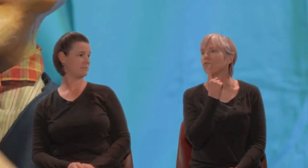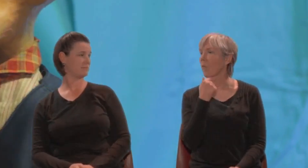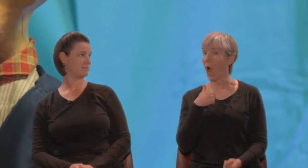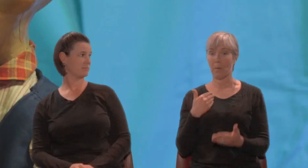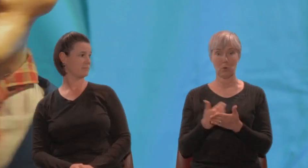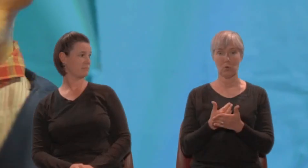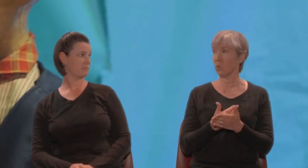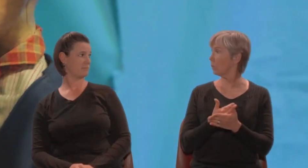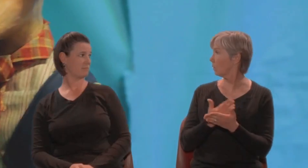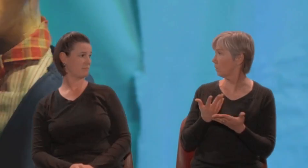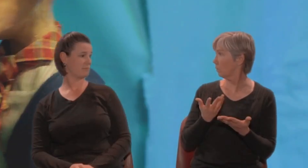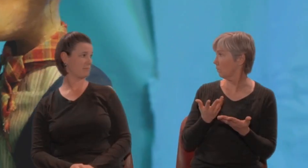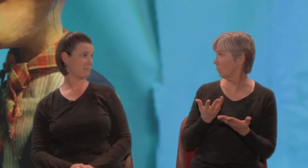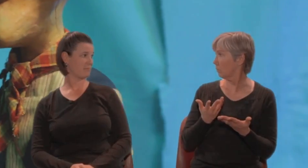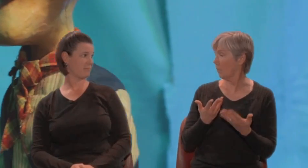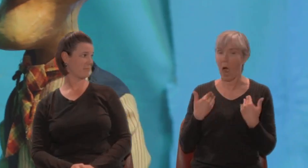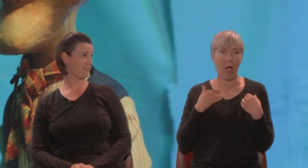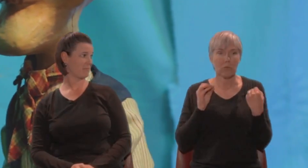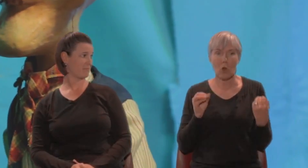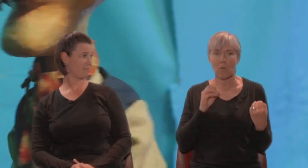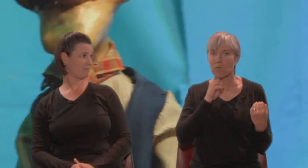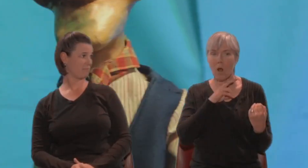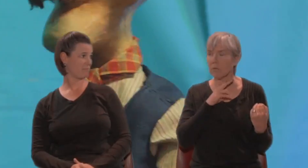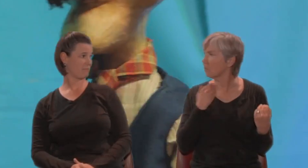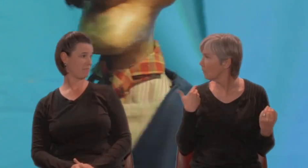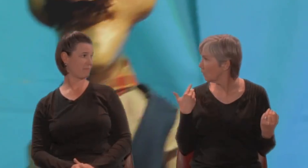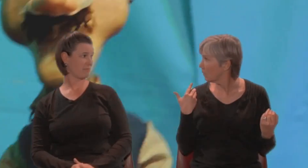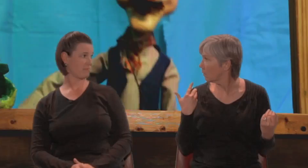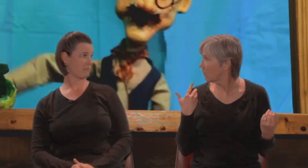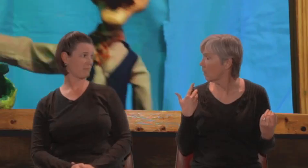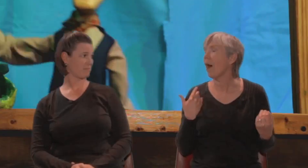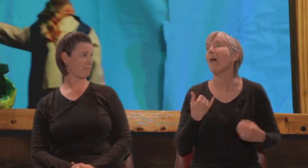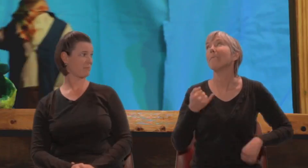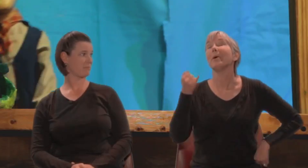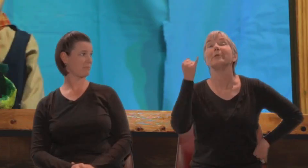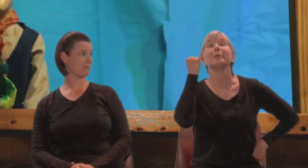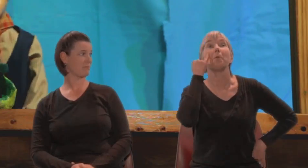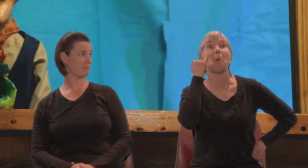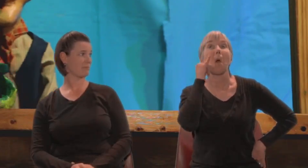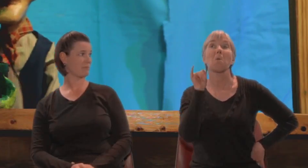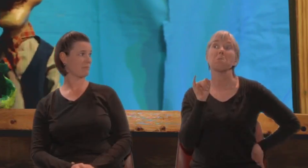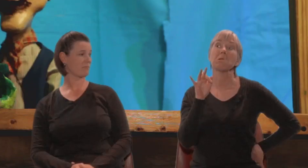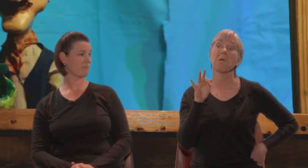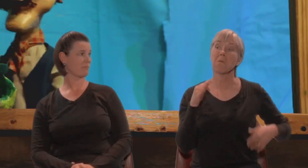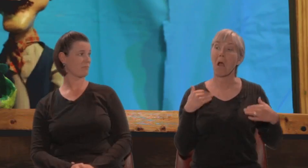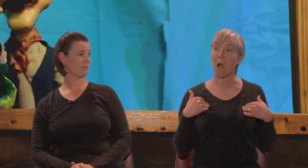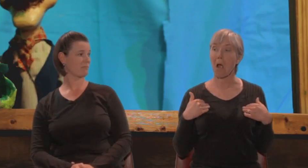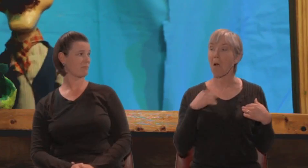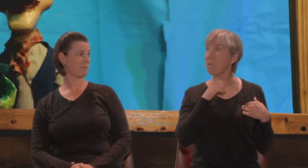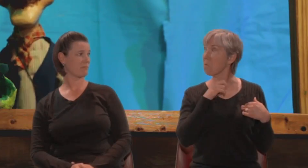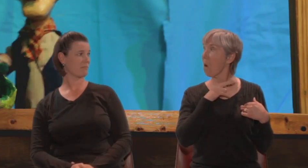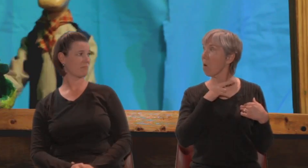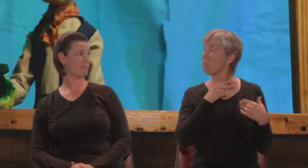here, and I ain't got no frog. But if I had a frog,